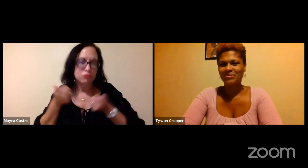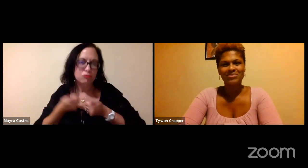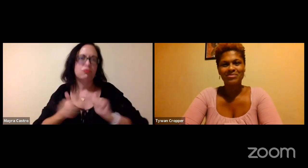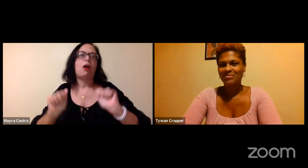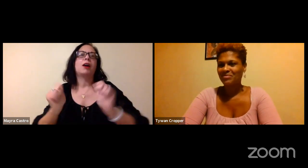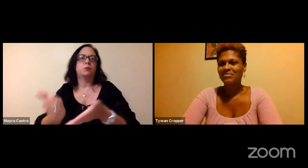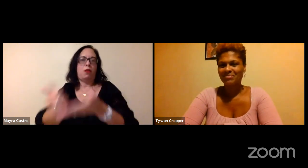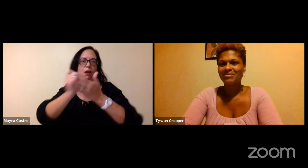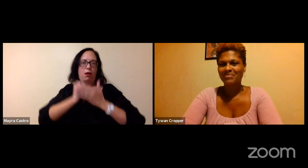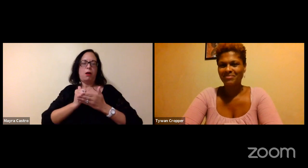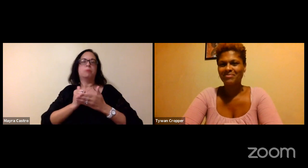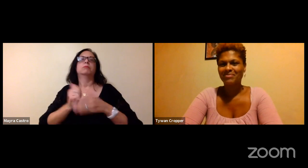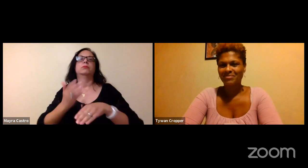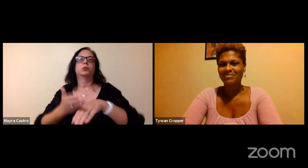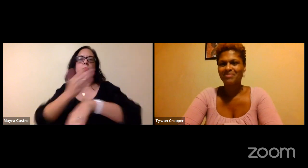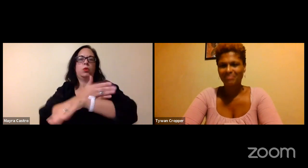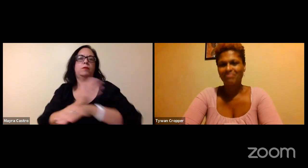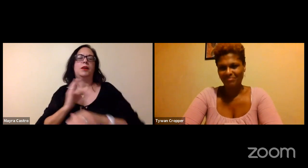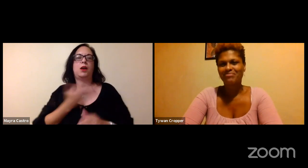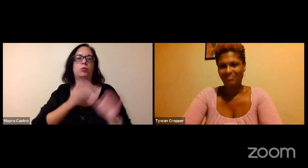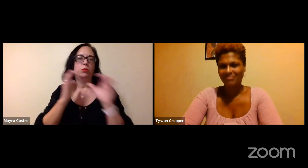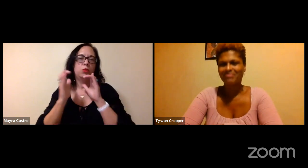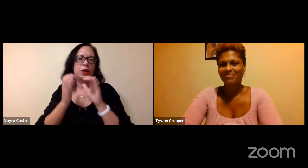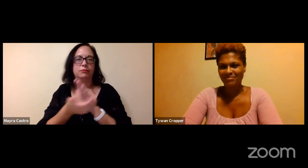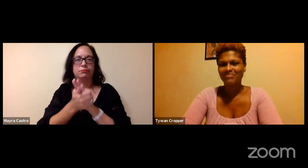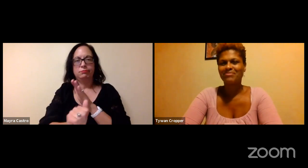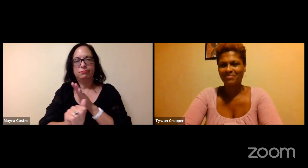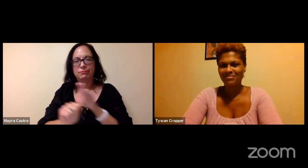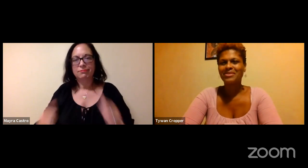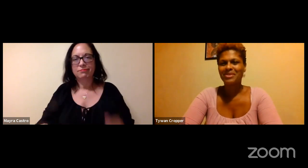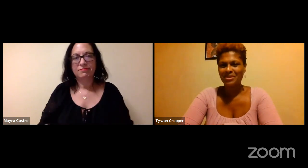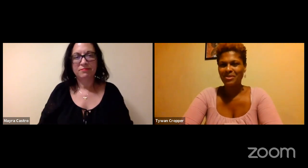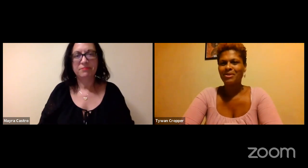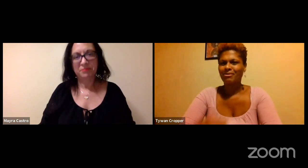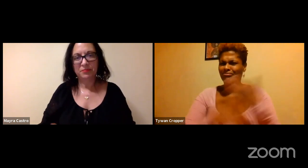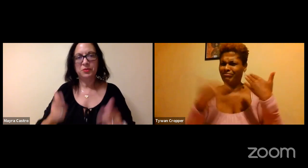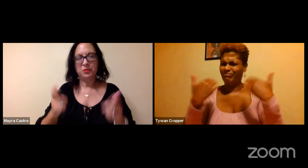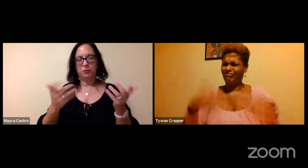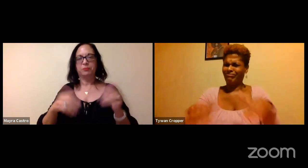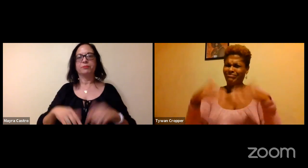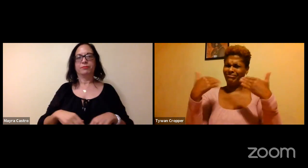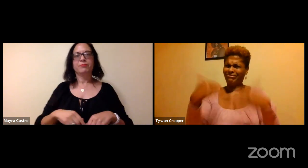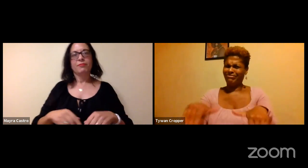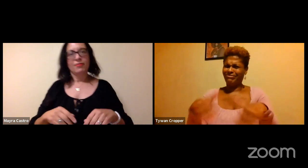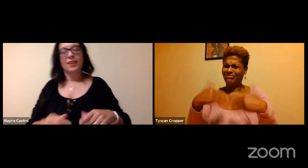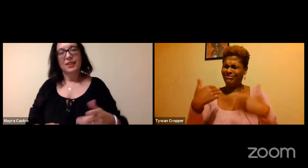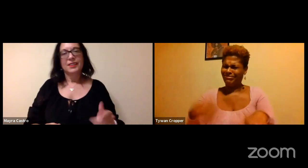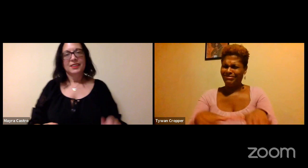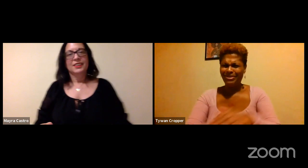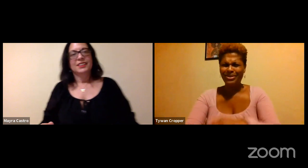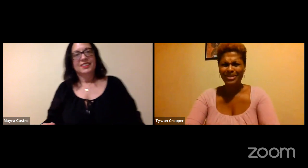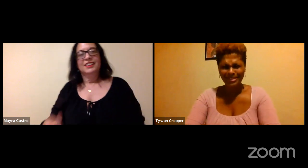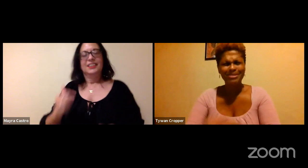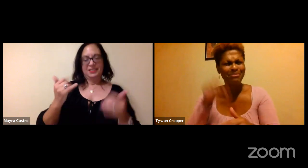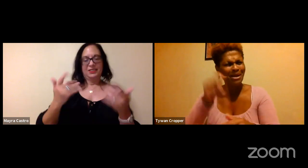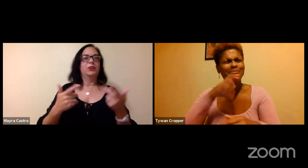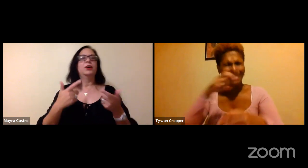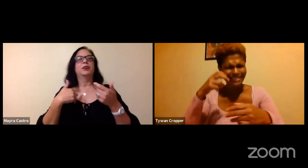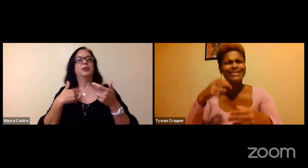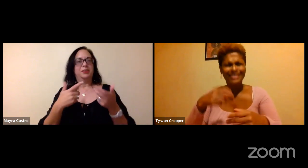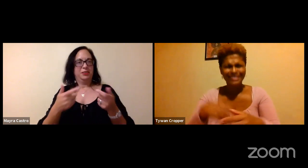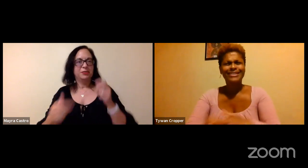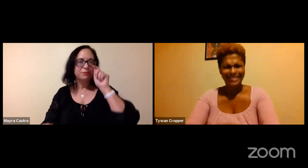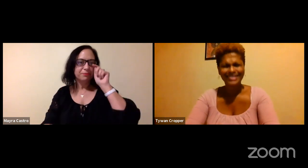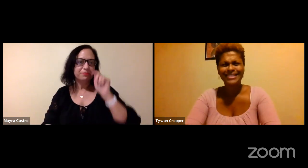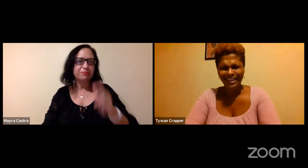home. And they really never gave up. They were very persistent in making sure that I was part of the family and